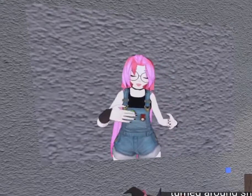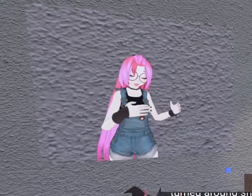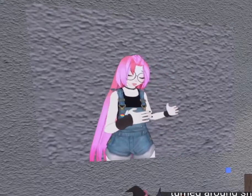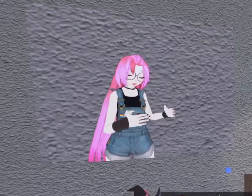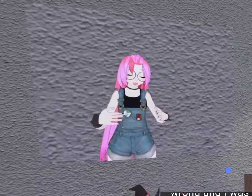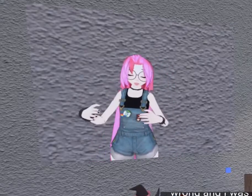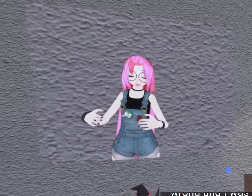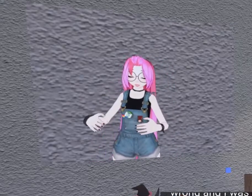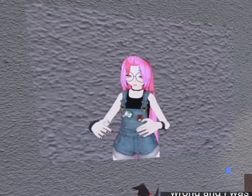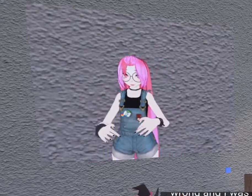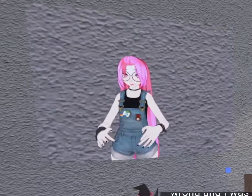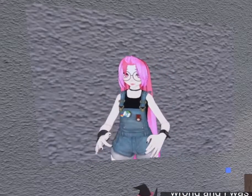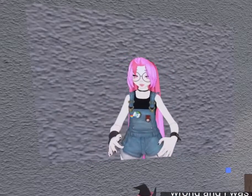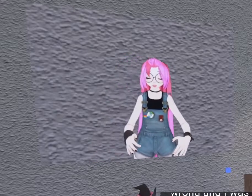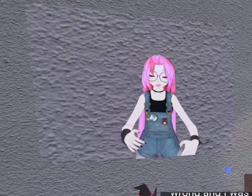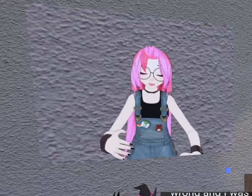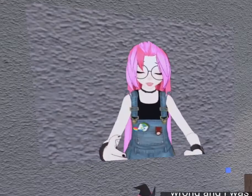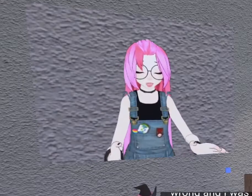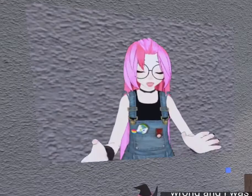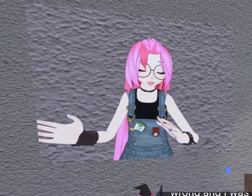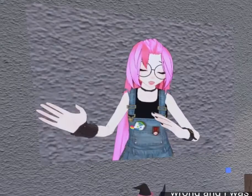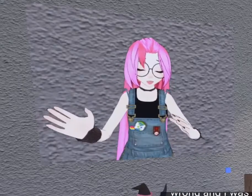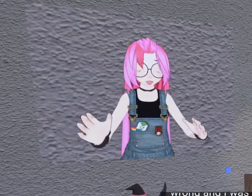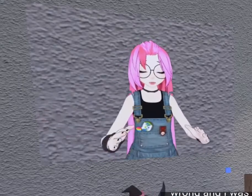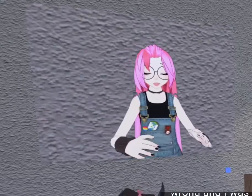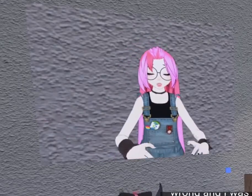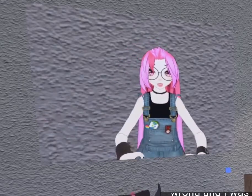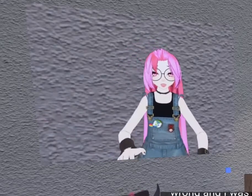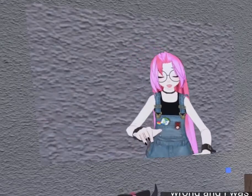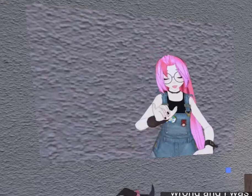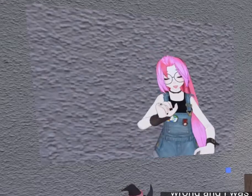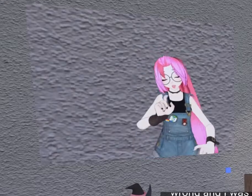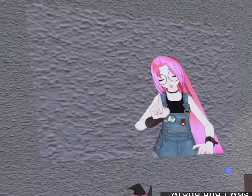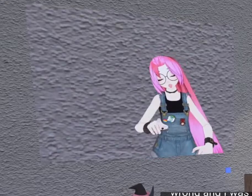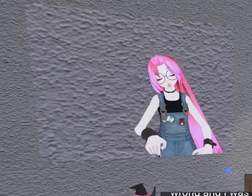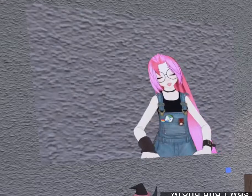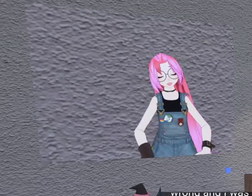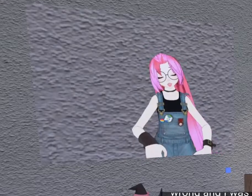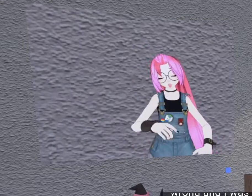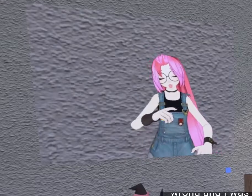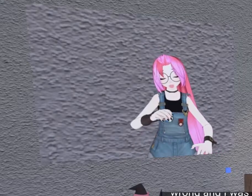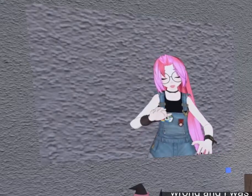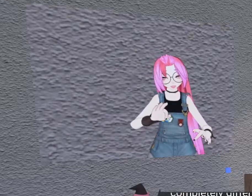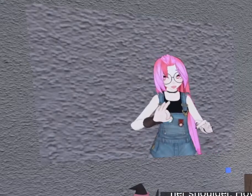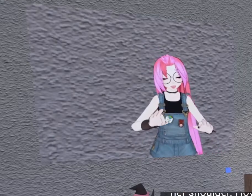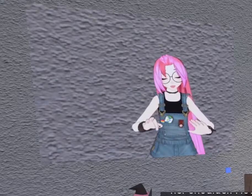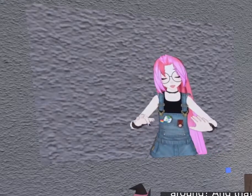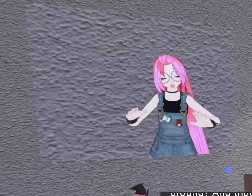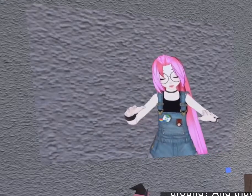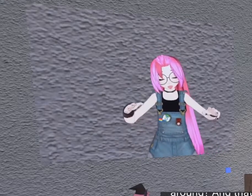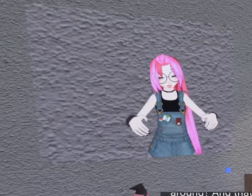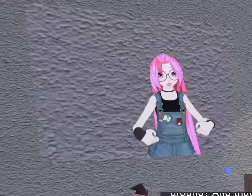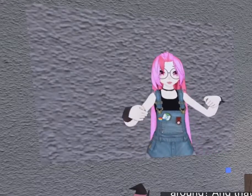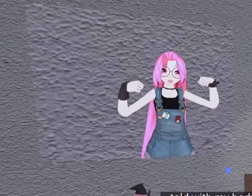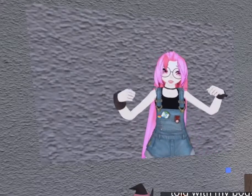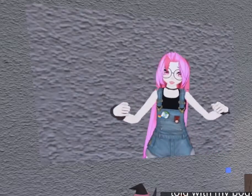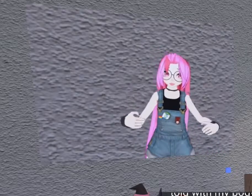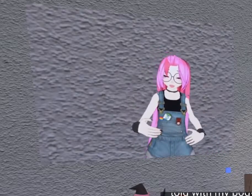body language. And how I'm moving. So yeah, definitely. Storytelling especially is all about like intensity